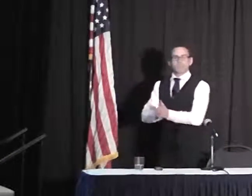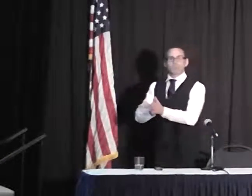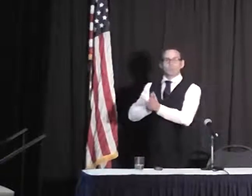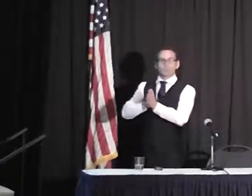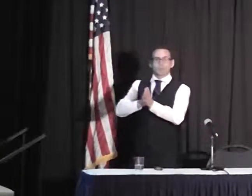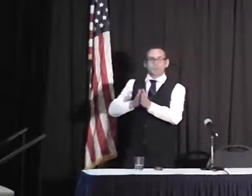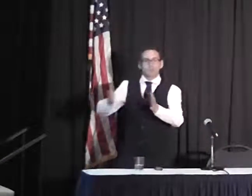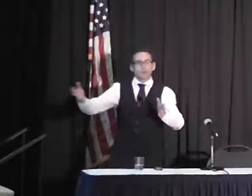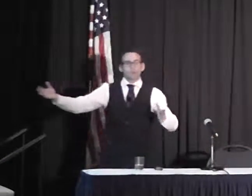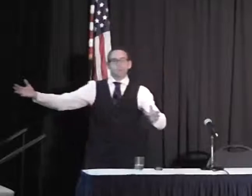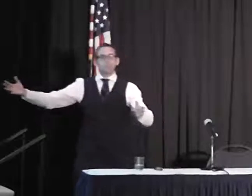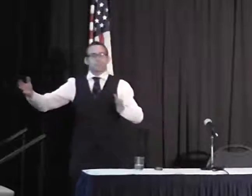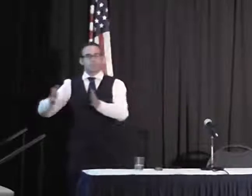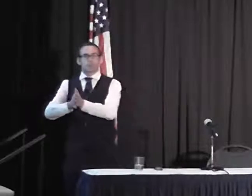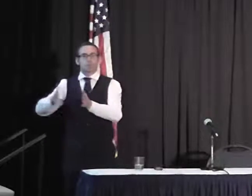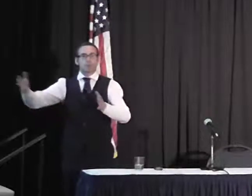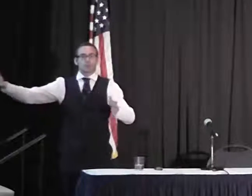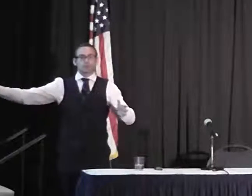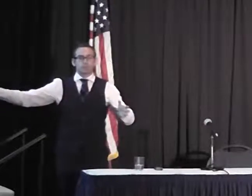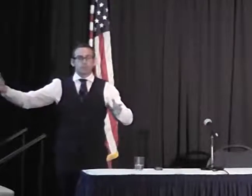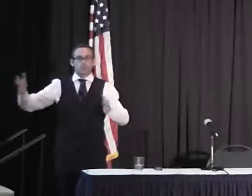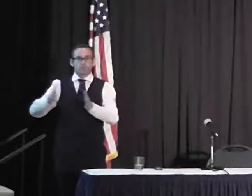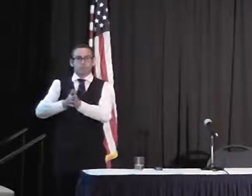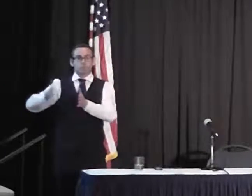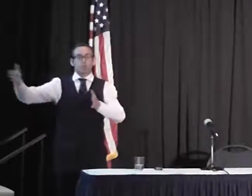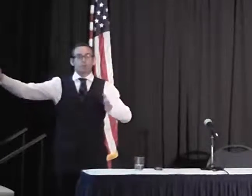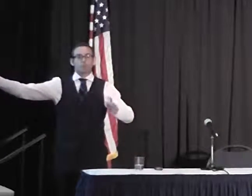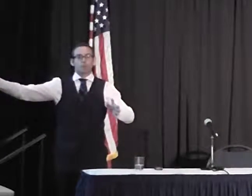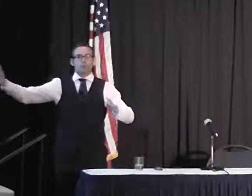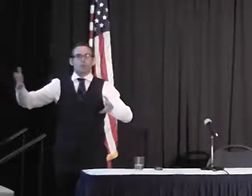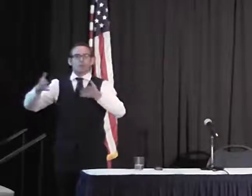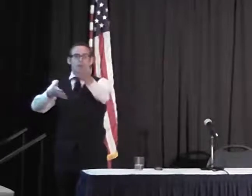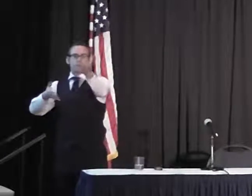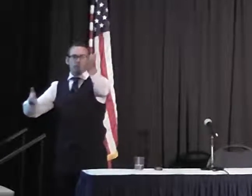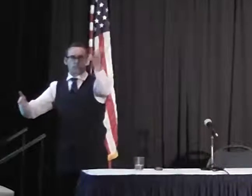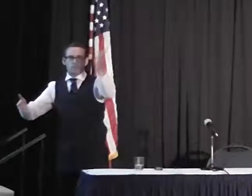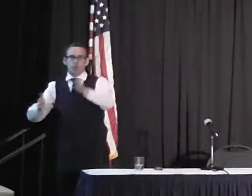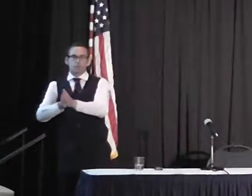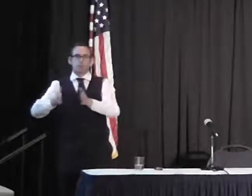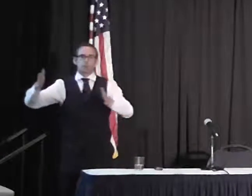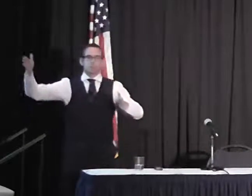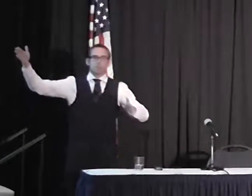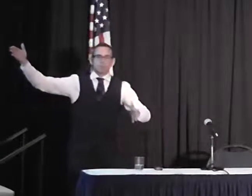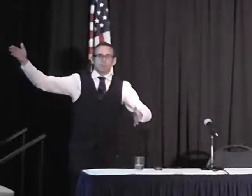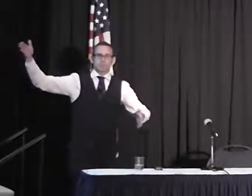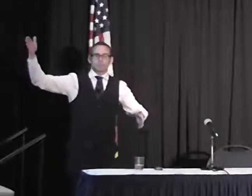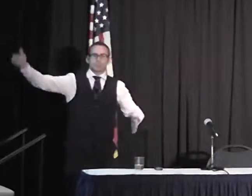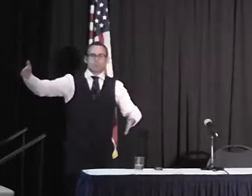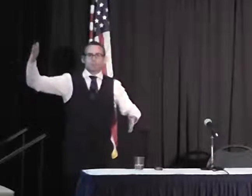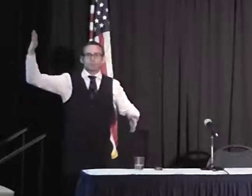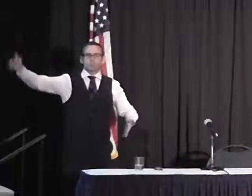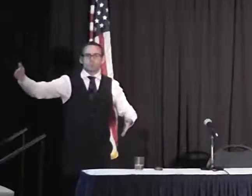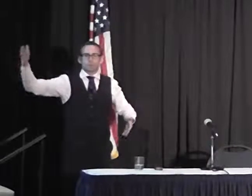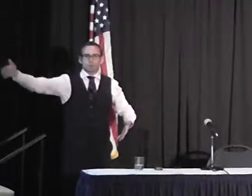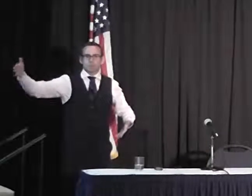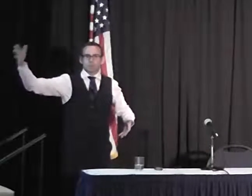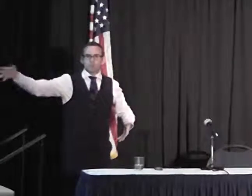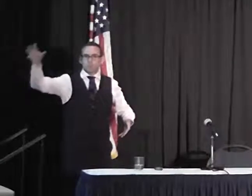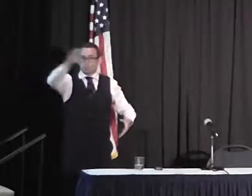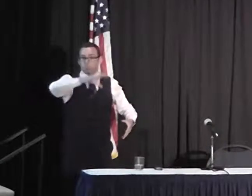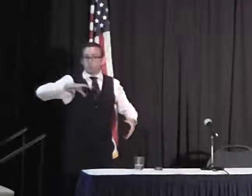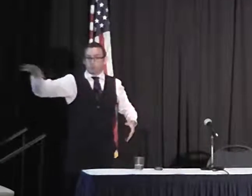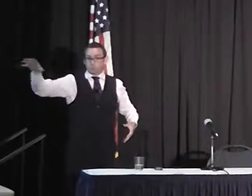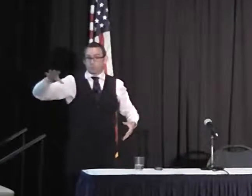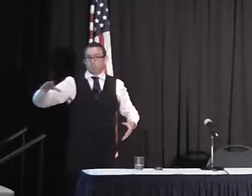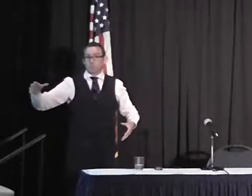are based on the fact that we are going to see it subsidized for going forward. There are sort of EPA rulings that mean there's going to be a certain amount of renewables by